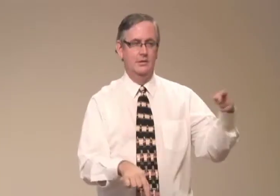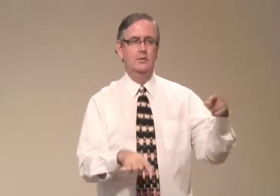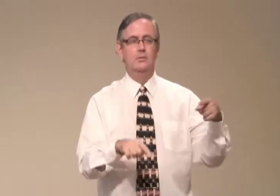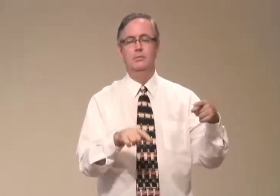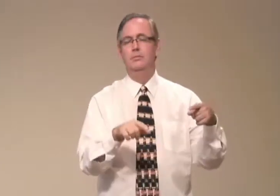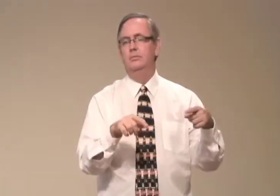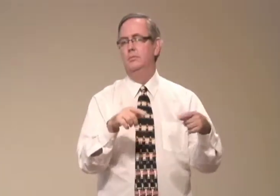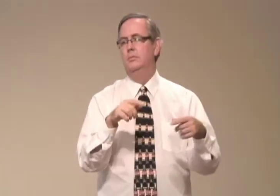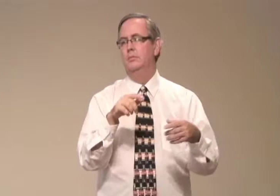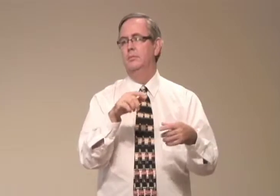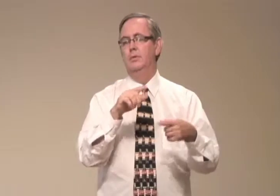Bruce.